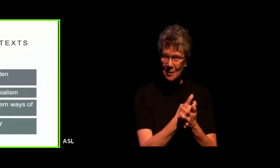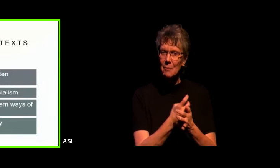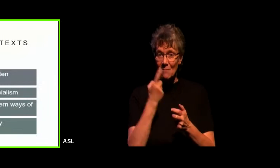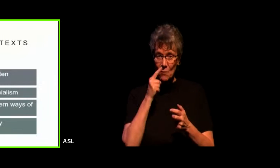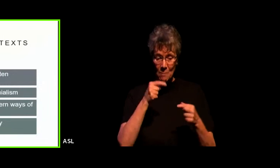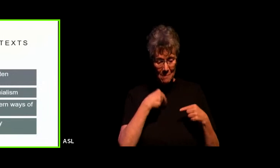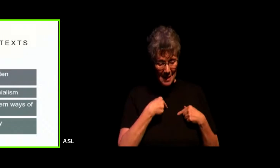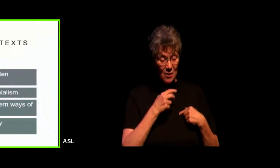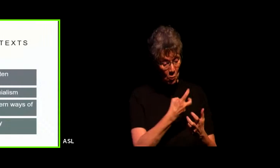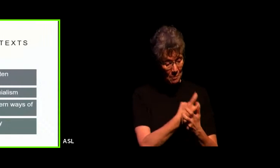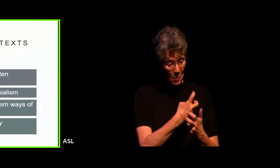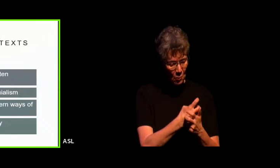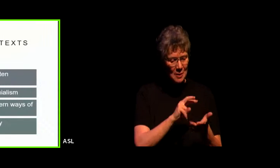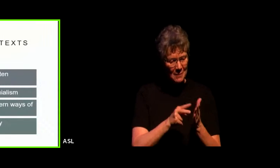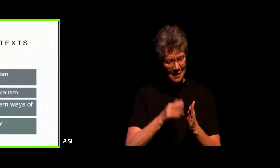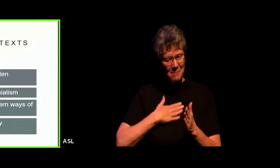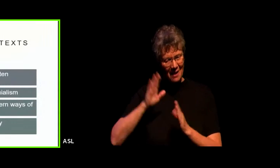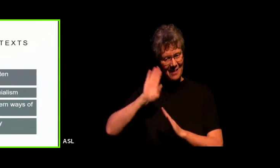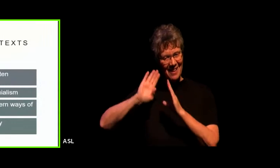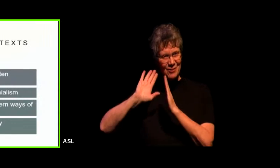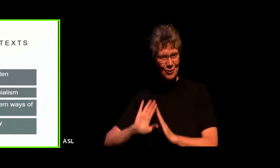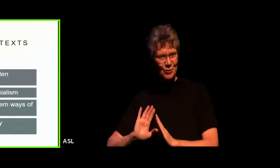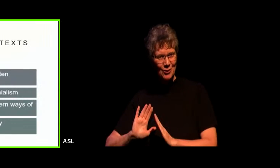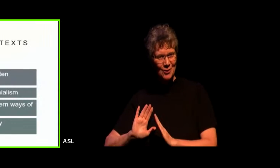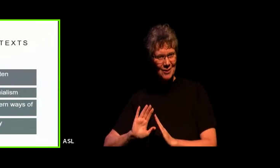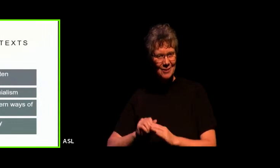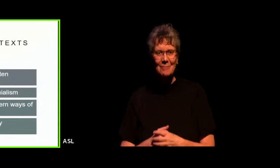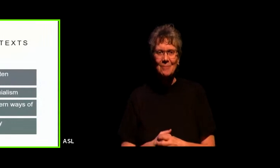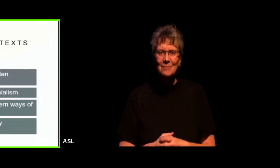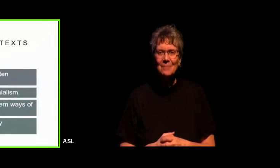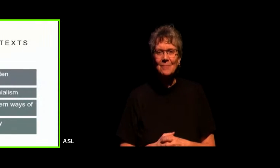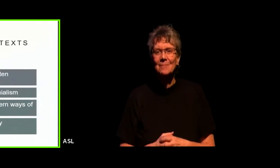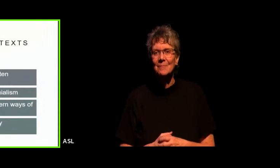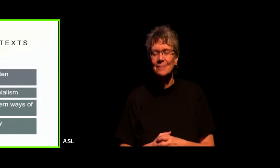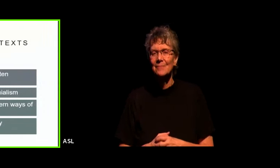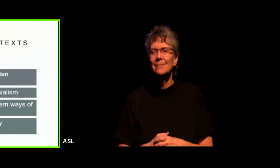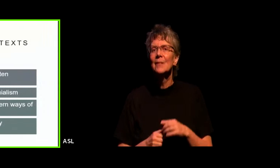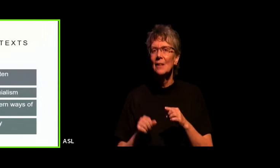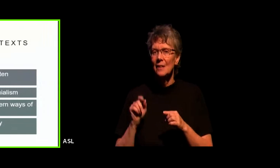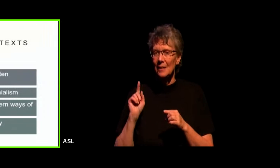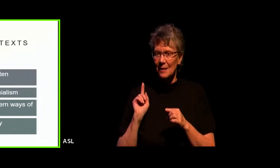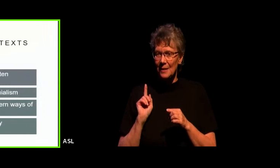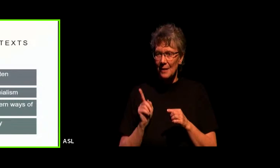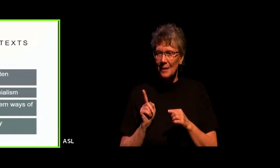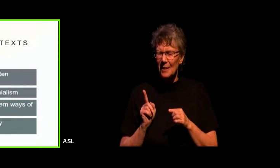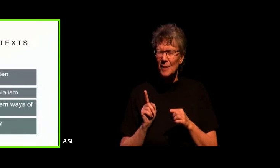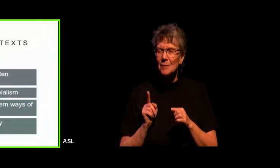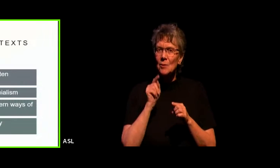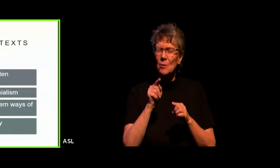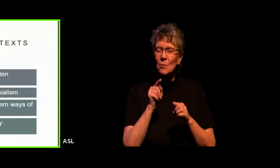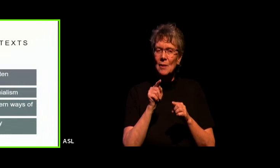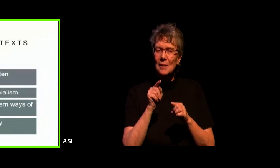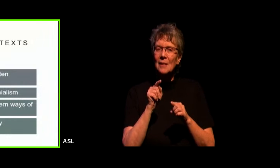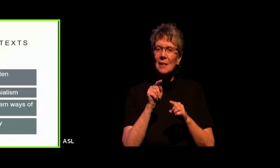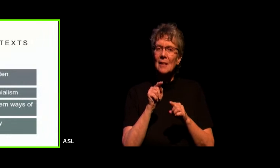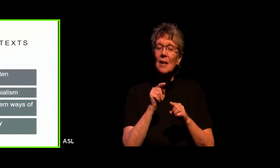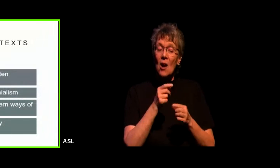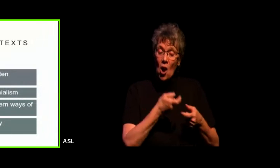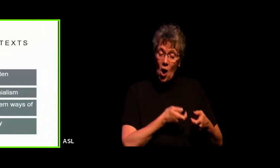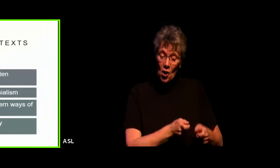how archaeology has operated, because it has operated on the assumption that cultural heritage is everybody's right. It's